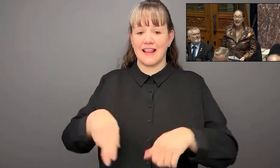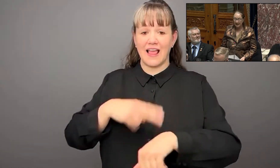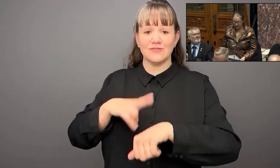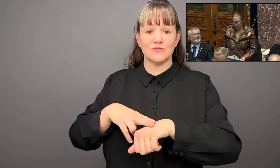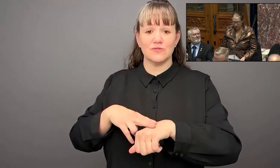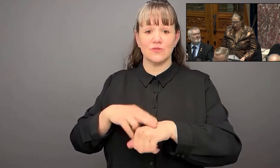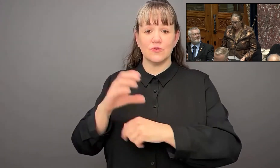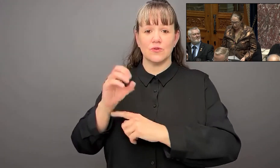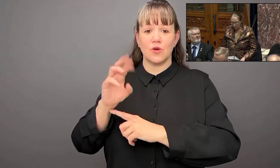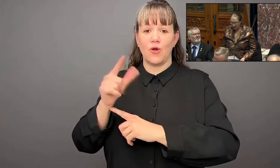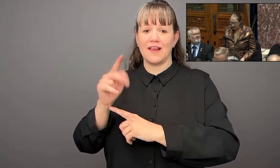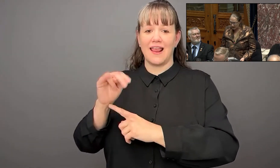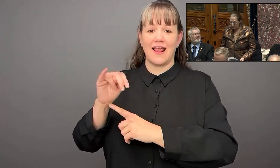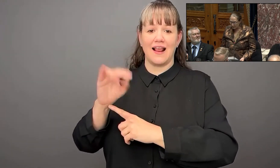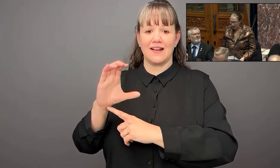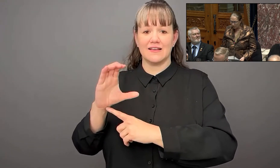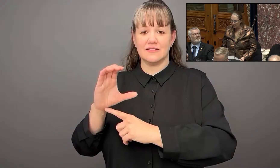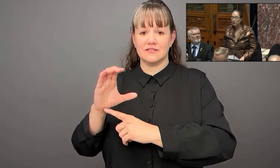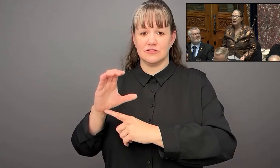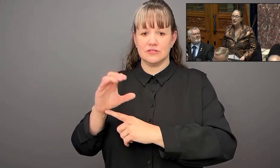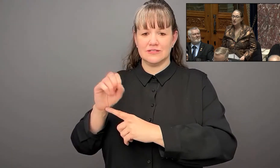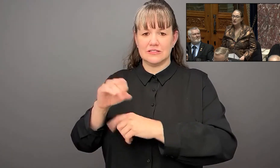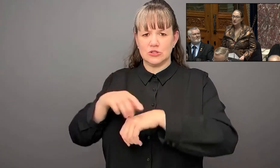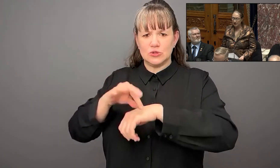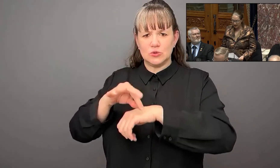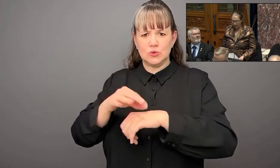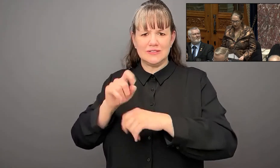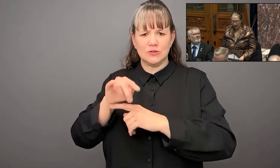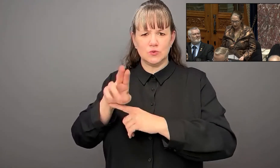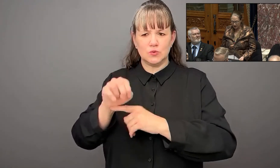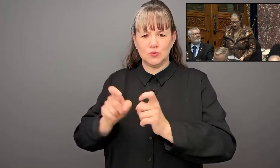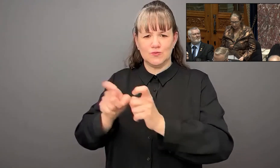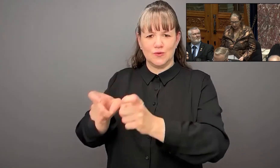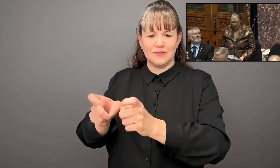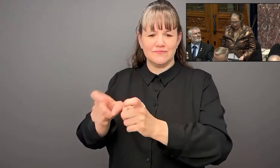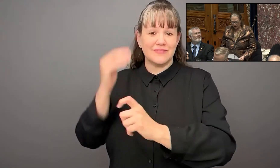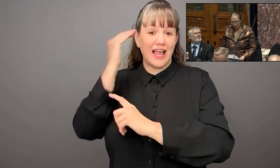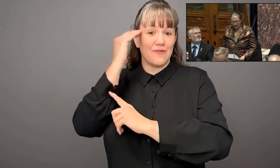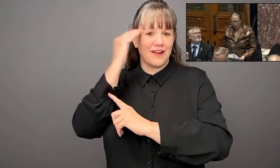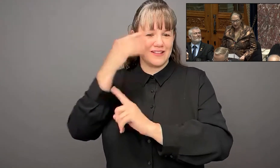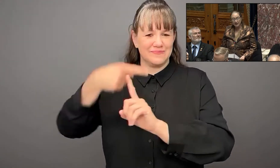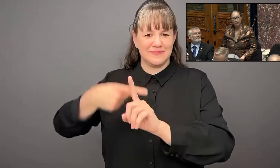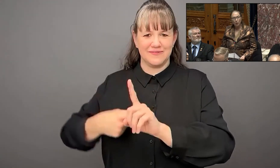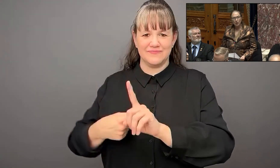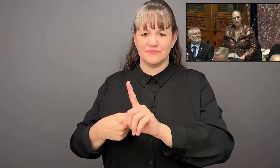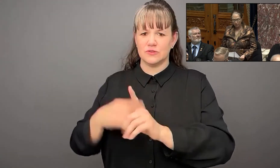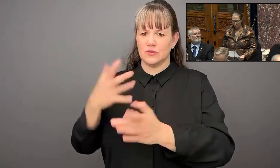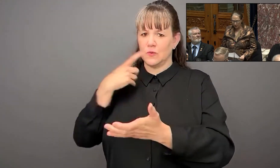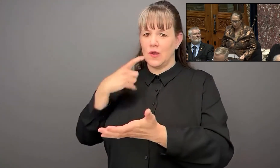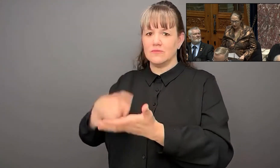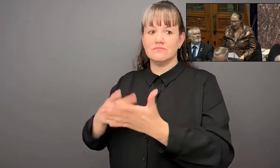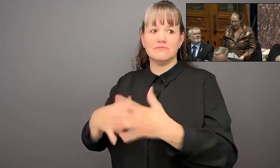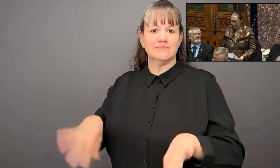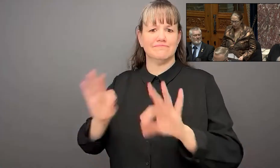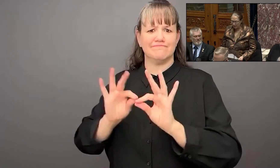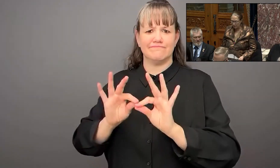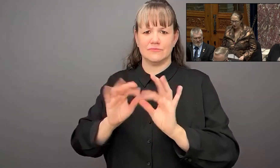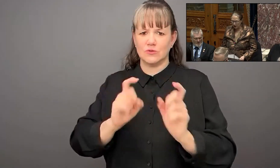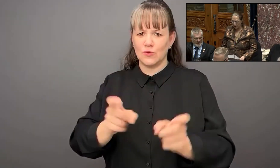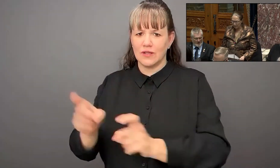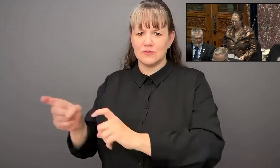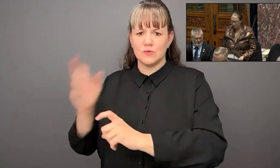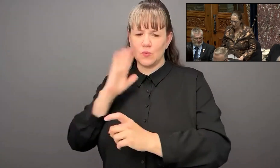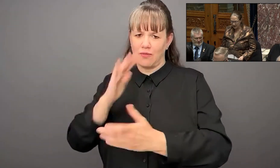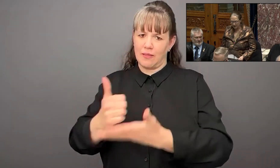Month ends, we recognize the power of donation to save lives. In 2024, 481